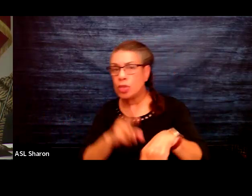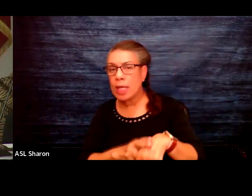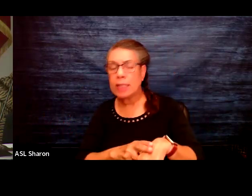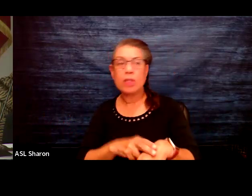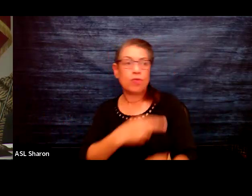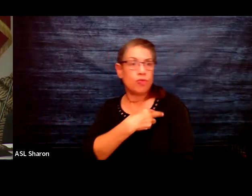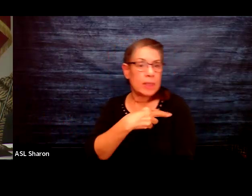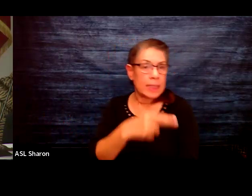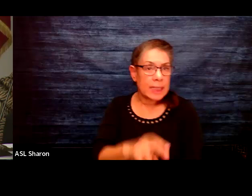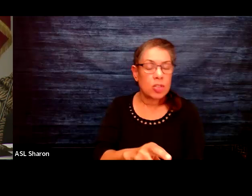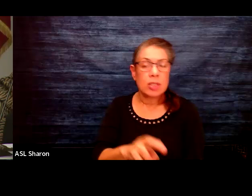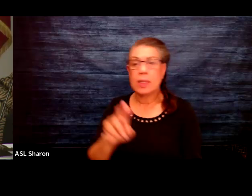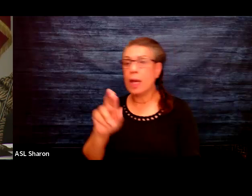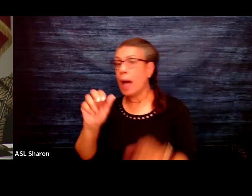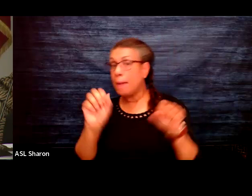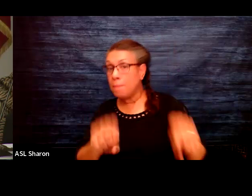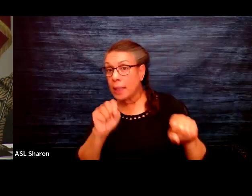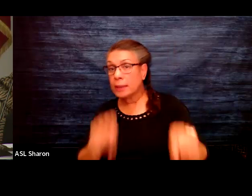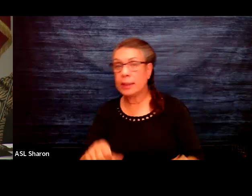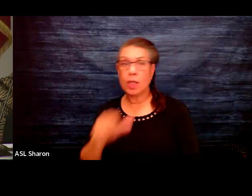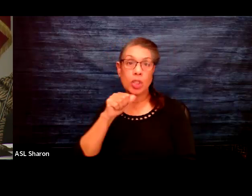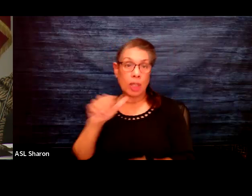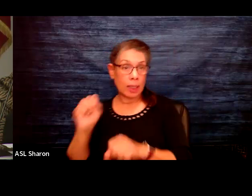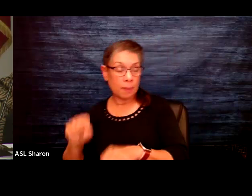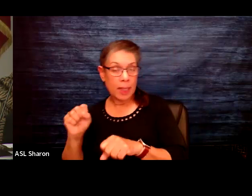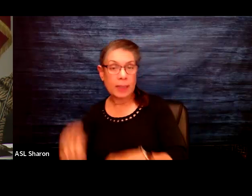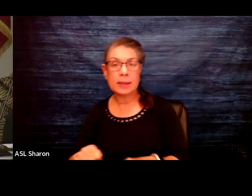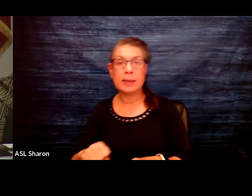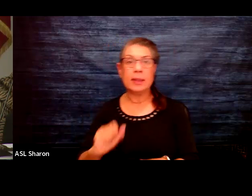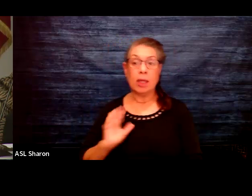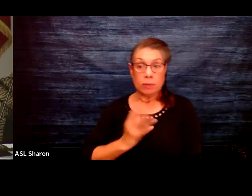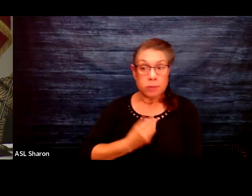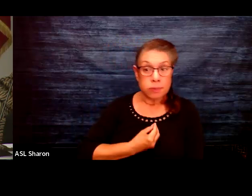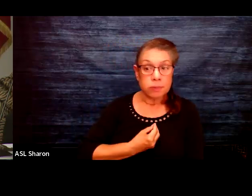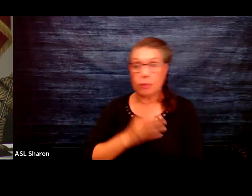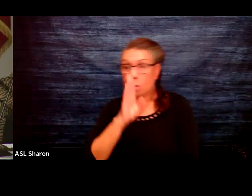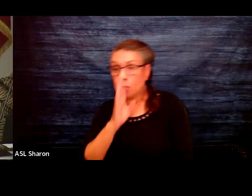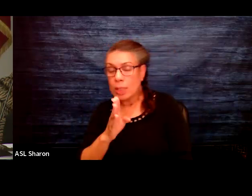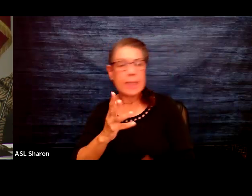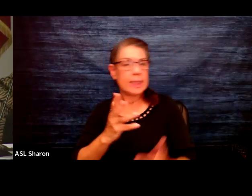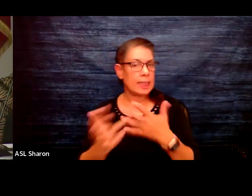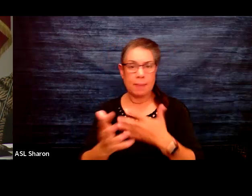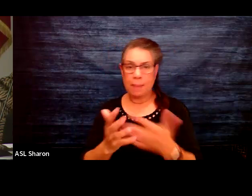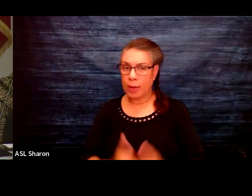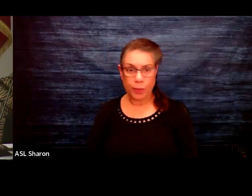religion, disability, sexual orientation, or other identity or background.